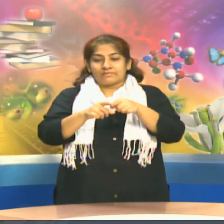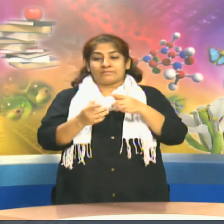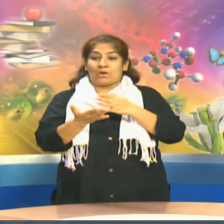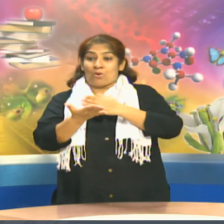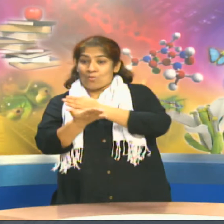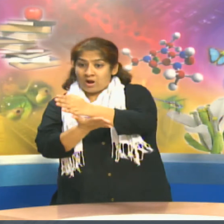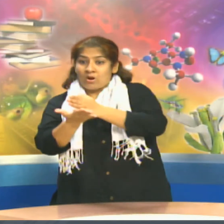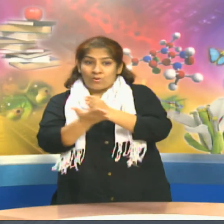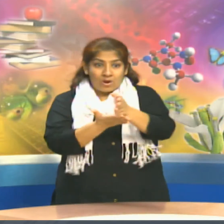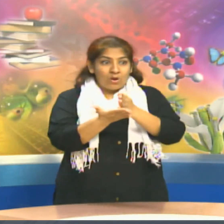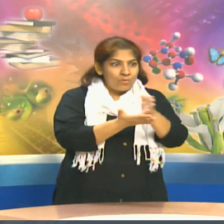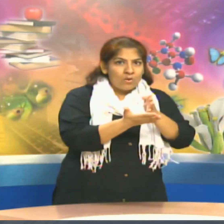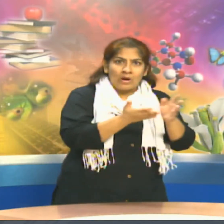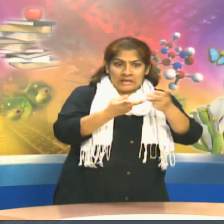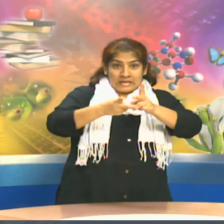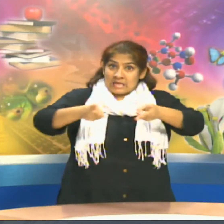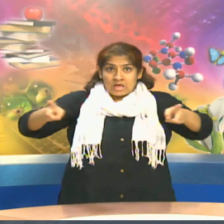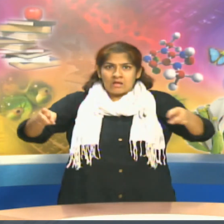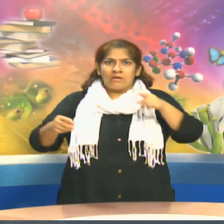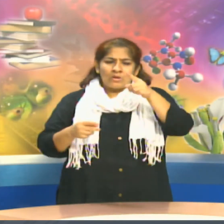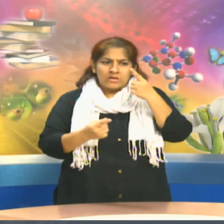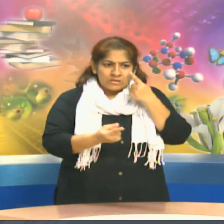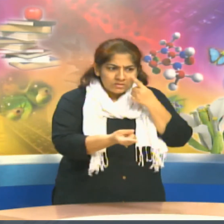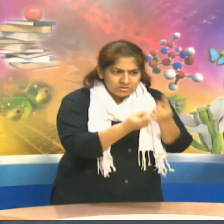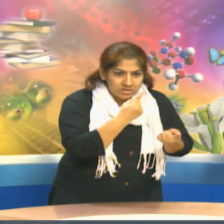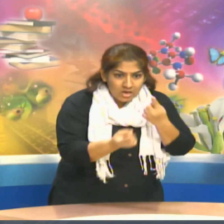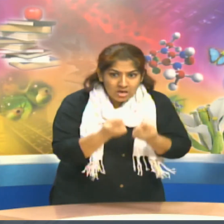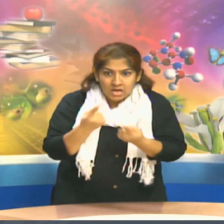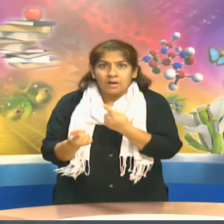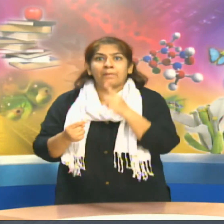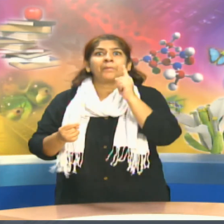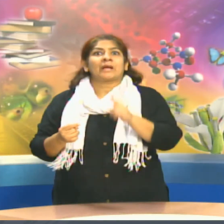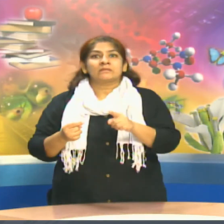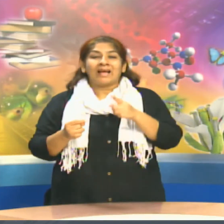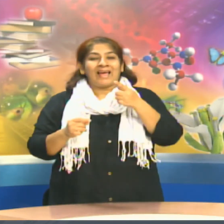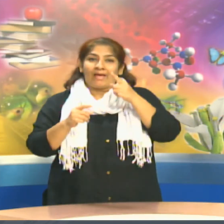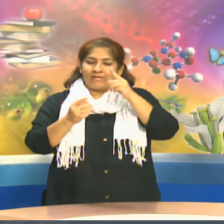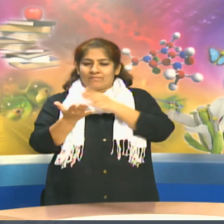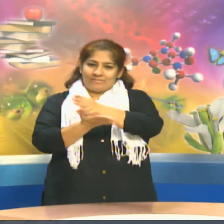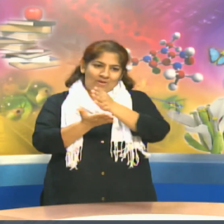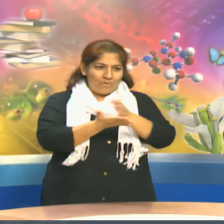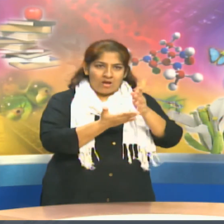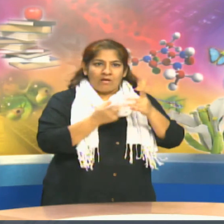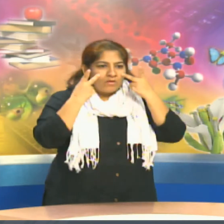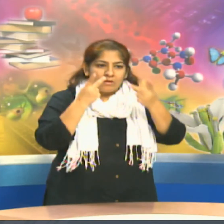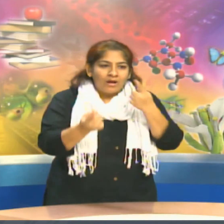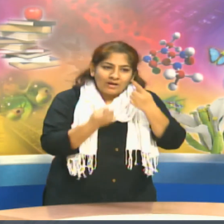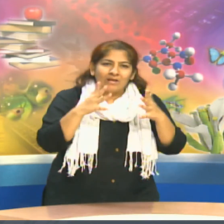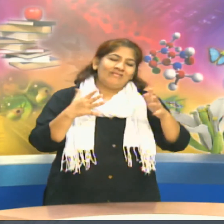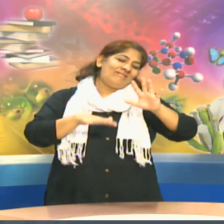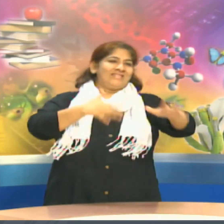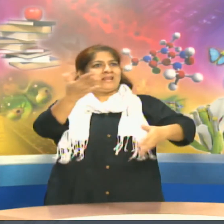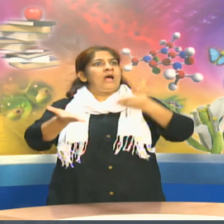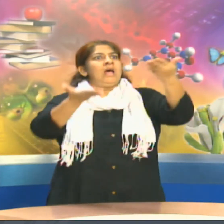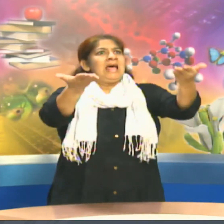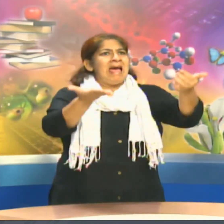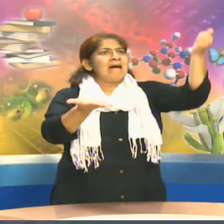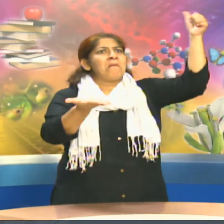it is evaluating alternatives. Just we do checking or we find one